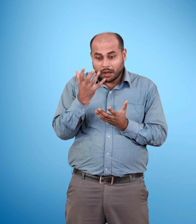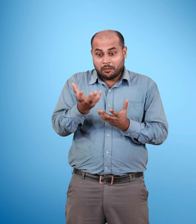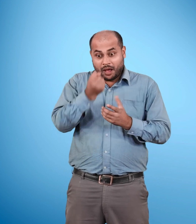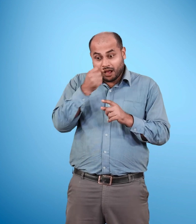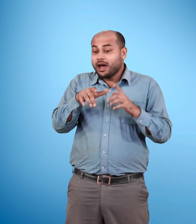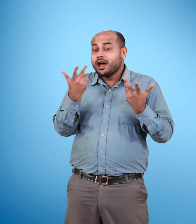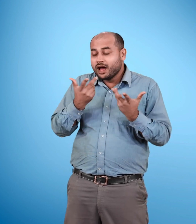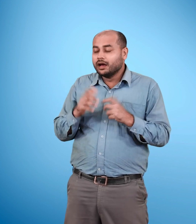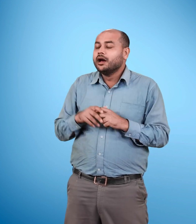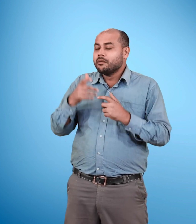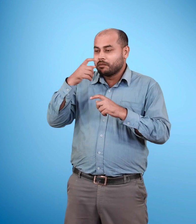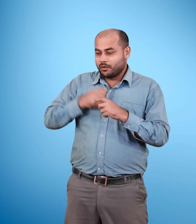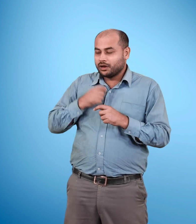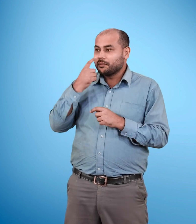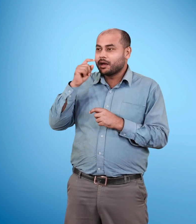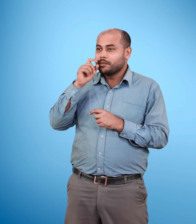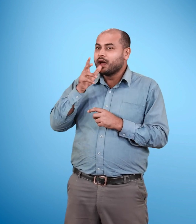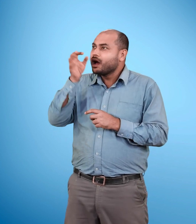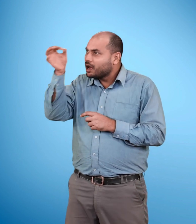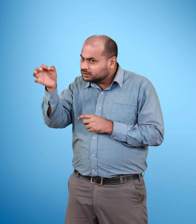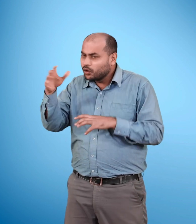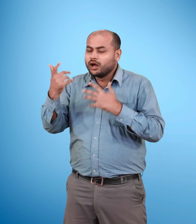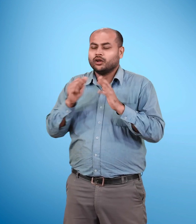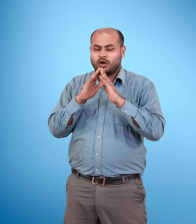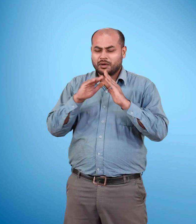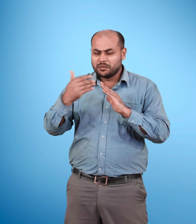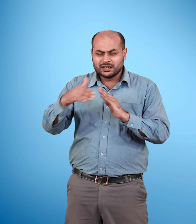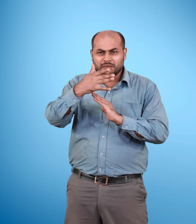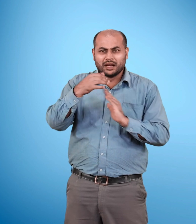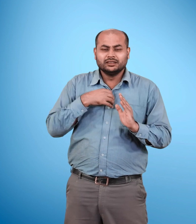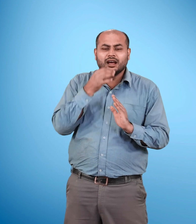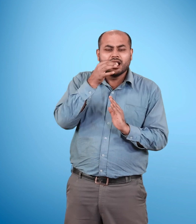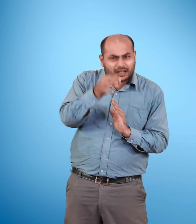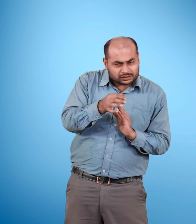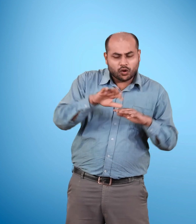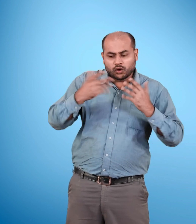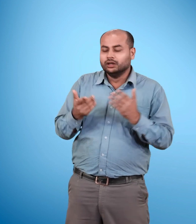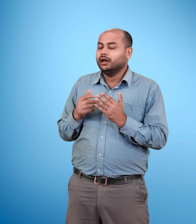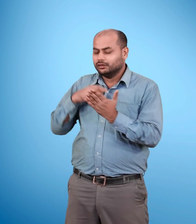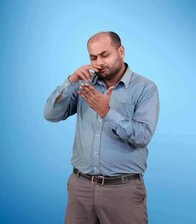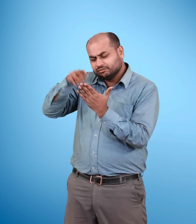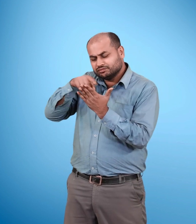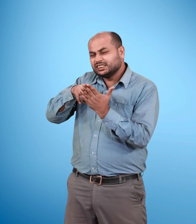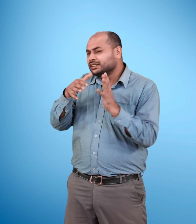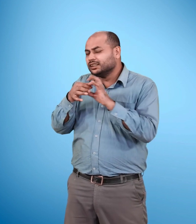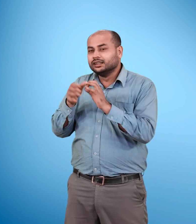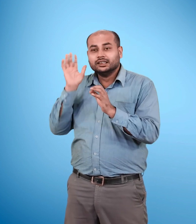Try and find out about this by talking to your parents and neighbors and by reading about it from newspapers